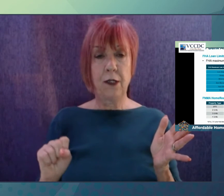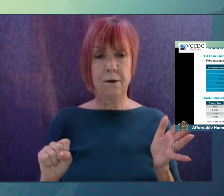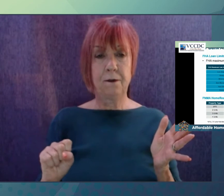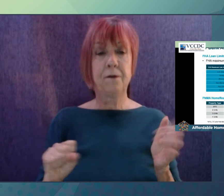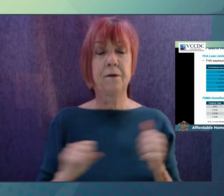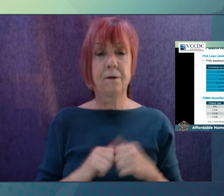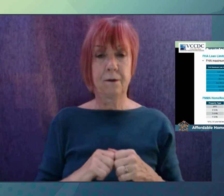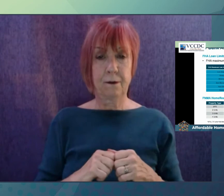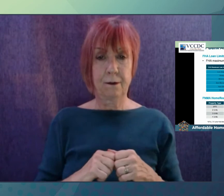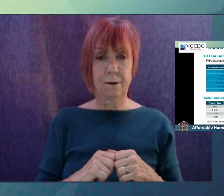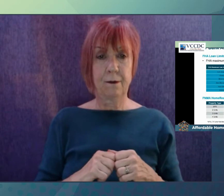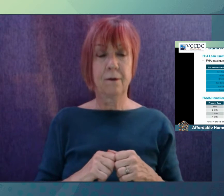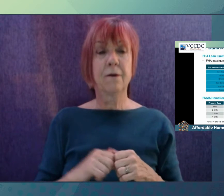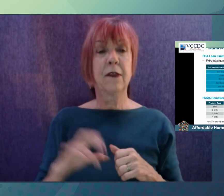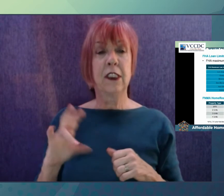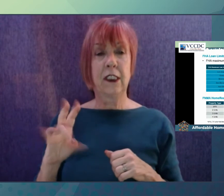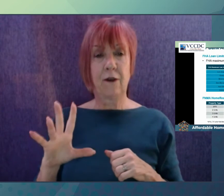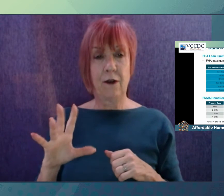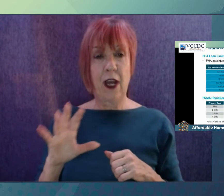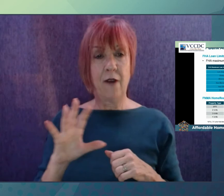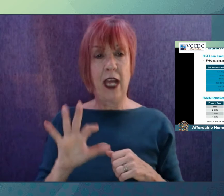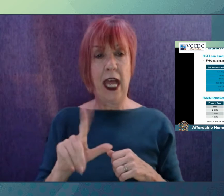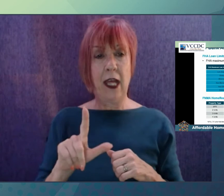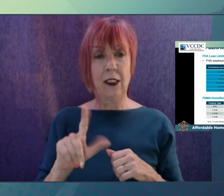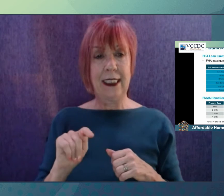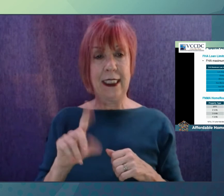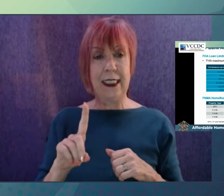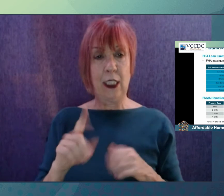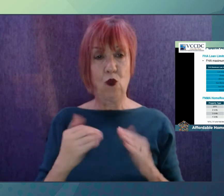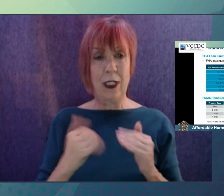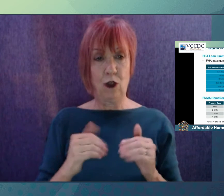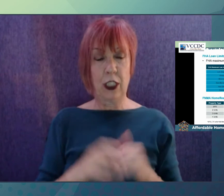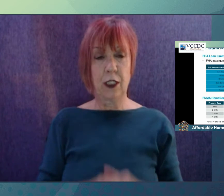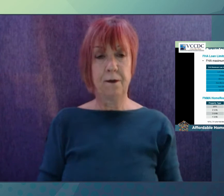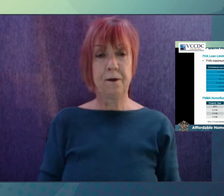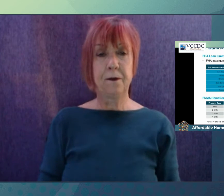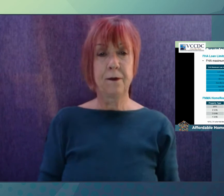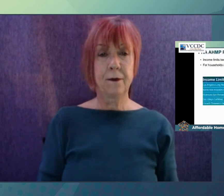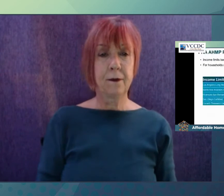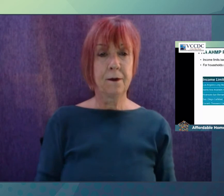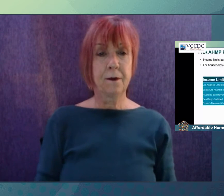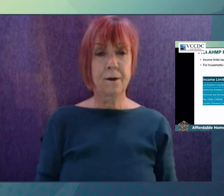a 75% LTV restriction. Next slide, please.